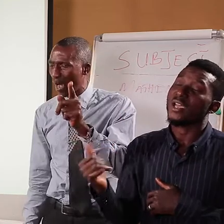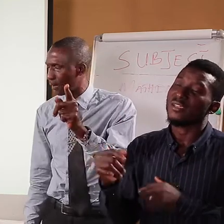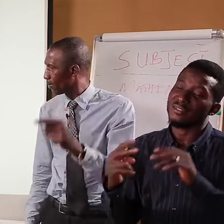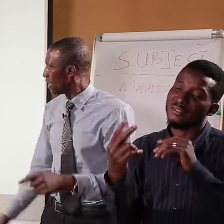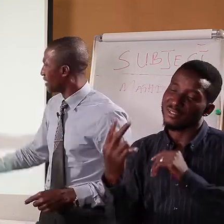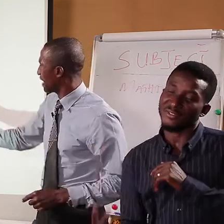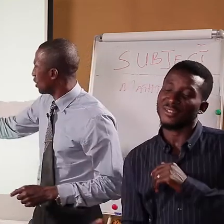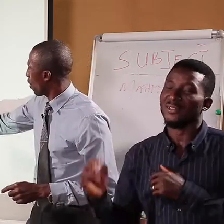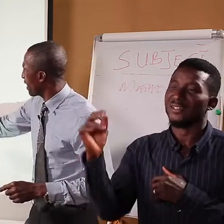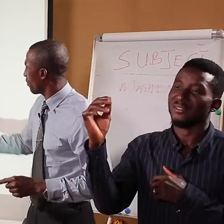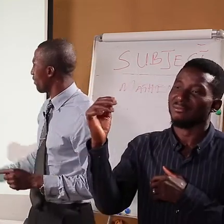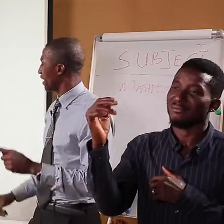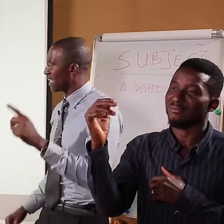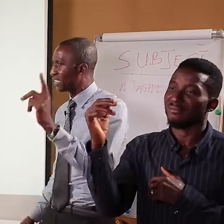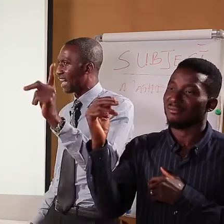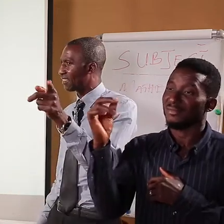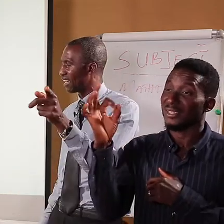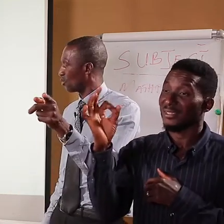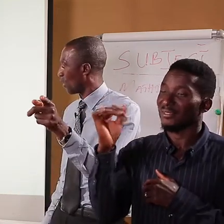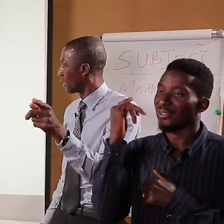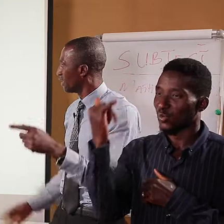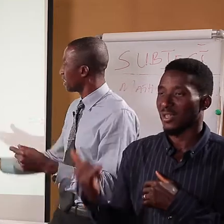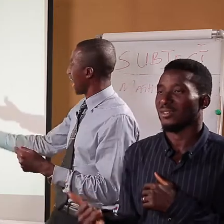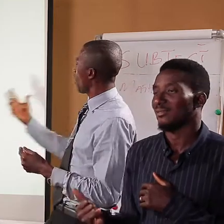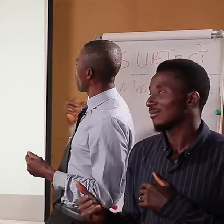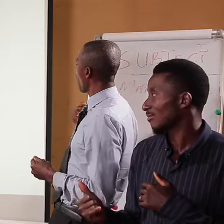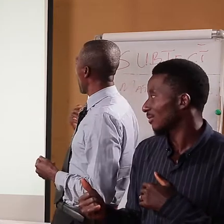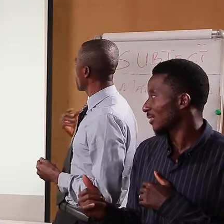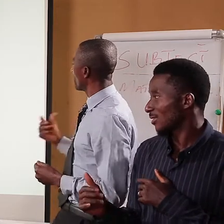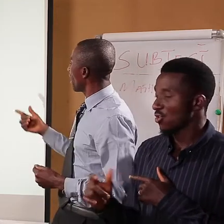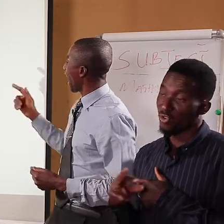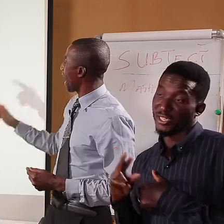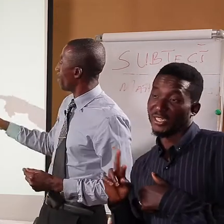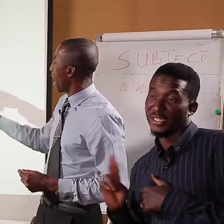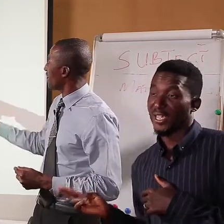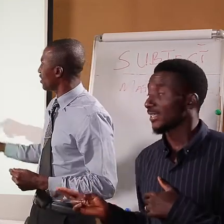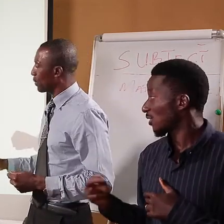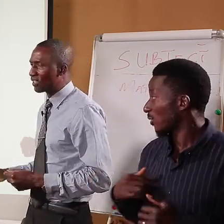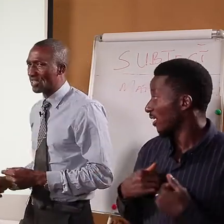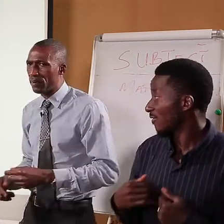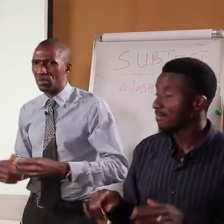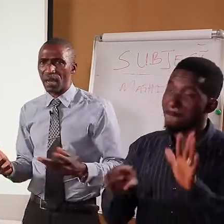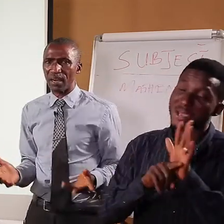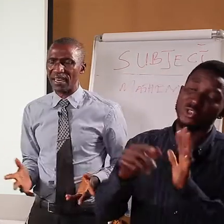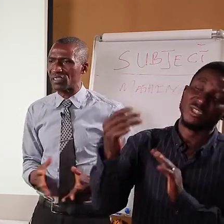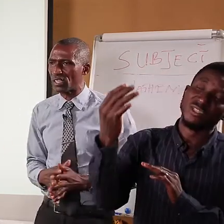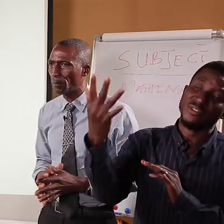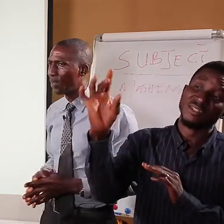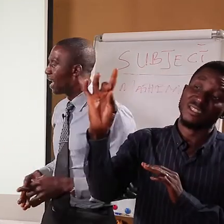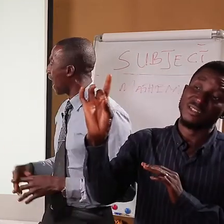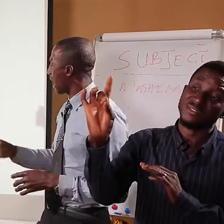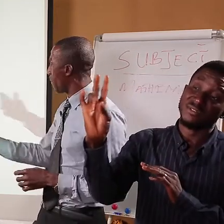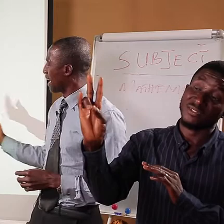is y. 19y divided by 19, the answer is y. Then on the right, I have minus 57 divided by